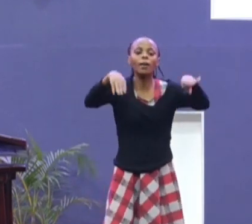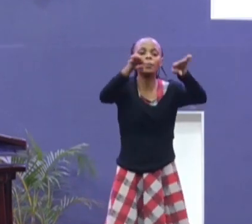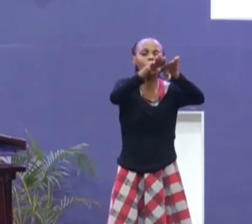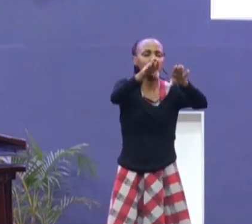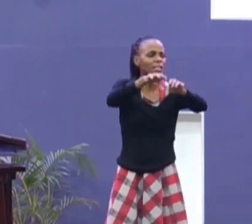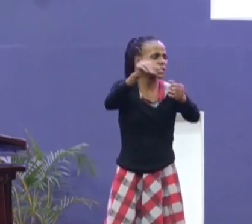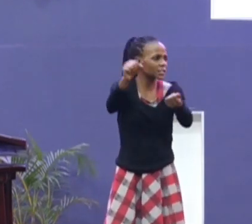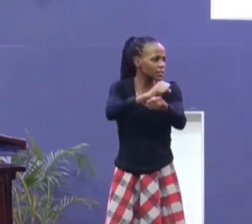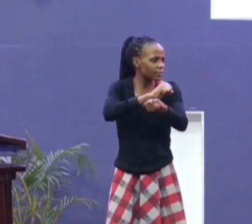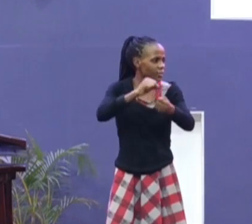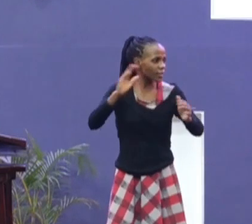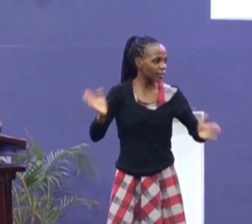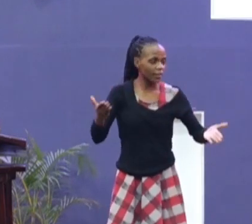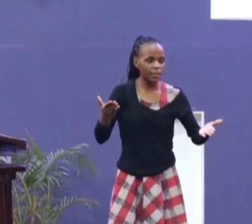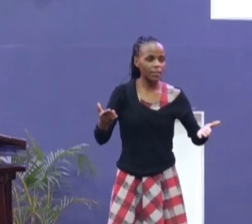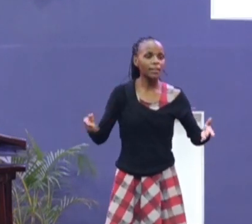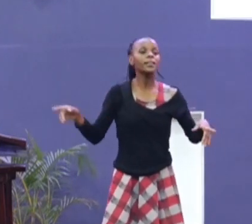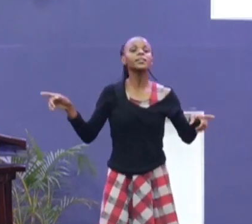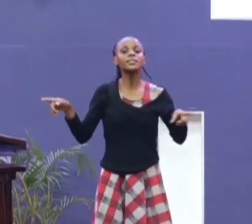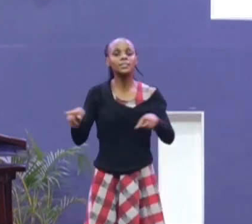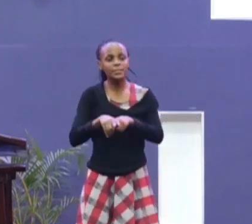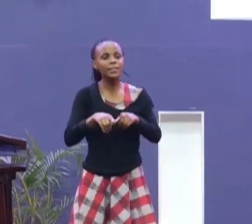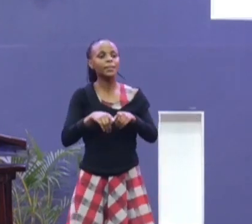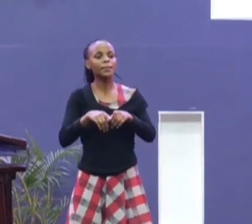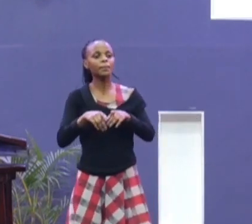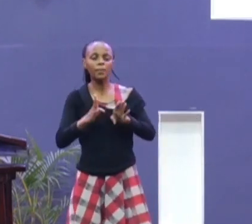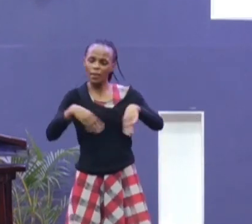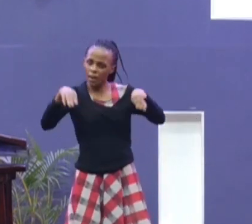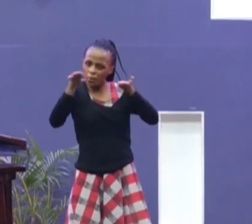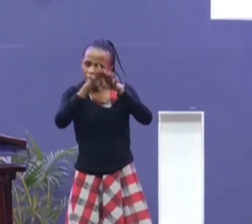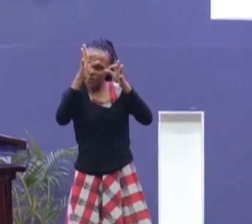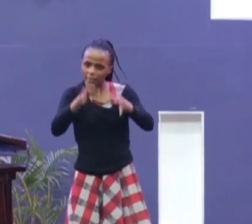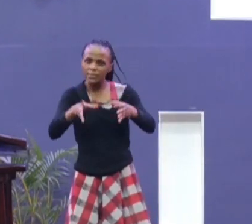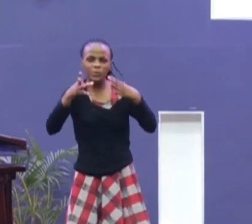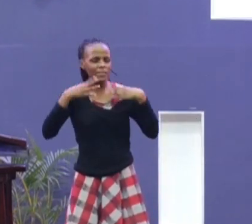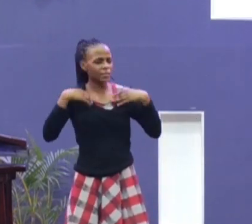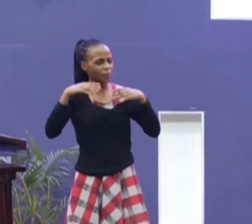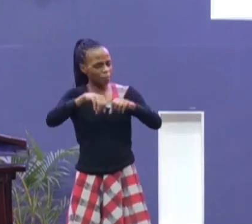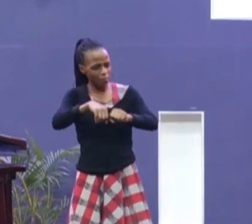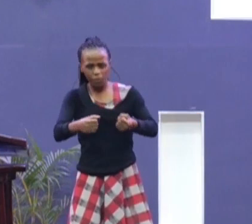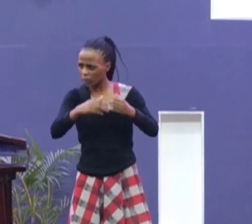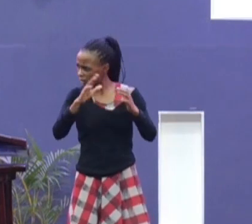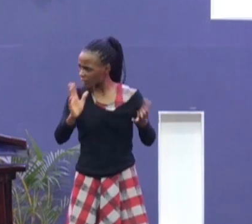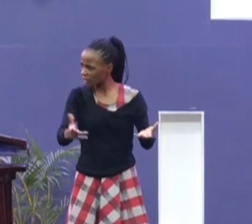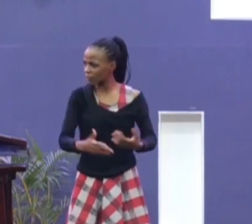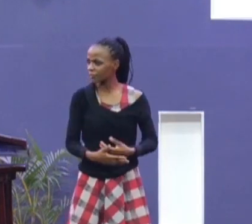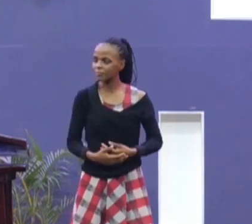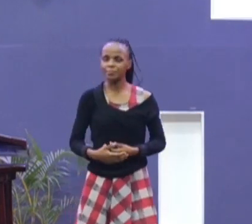Engeri engezo ezimenyezebwa. The way these conformities are dealt with. Engeri ebintu bino byetukkiriziganya